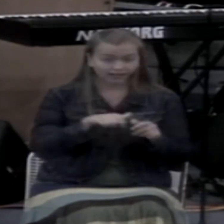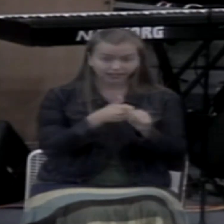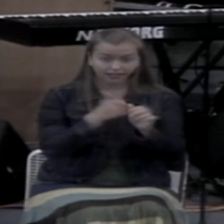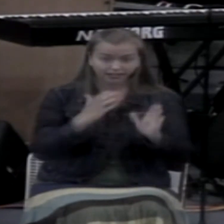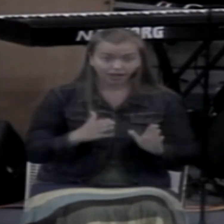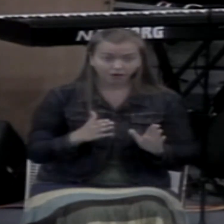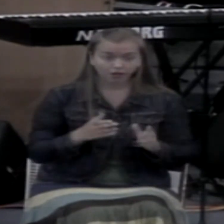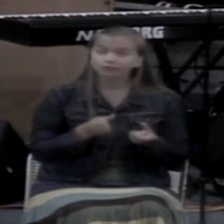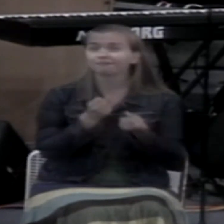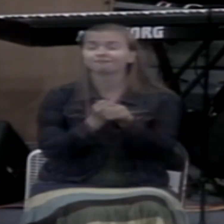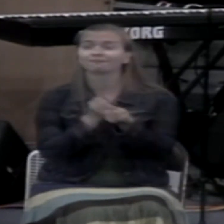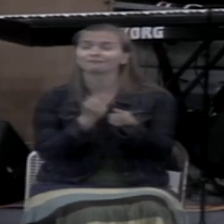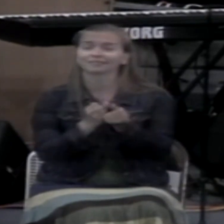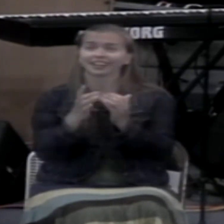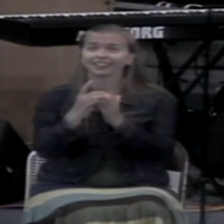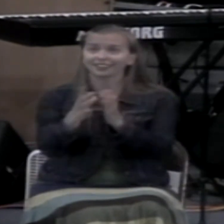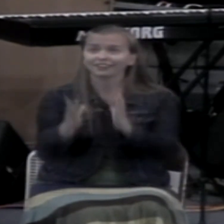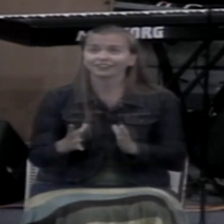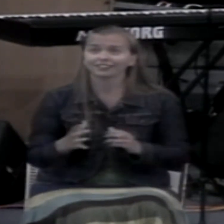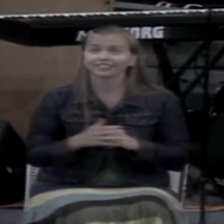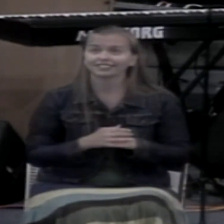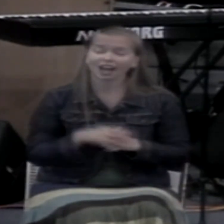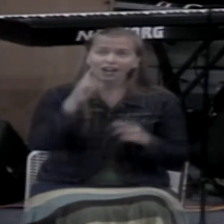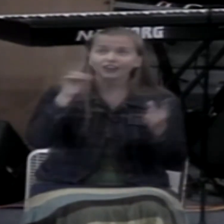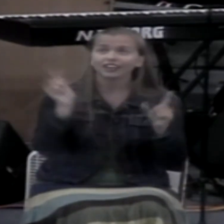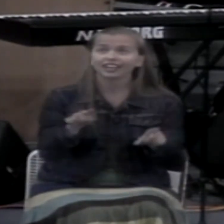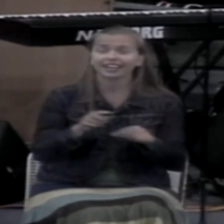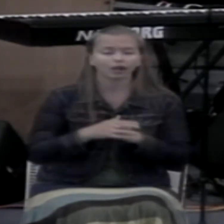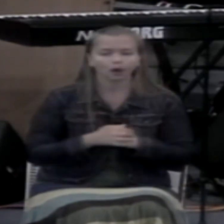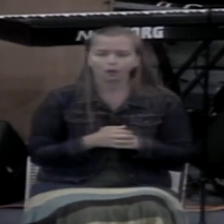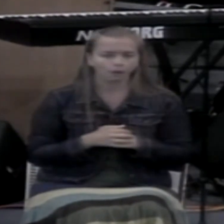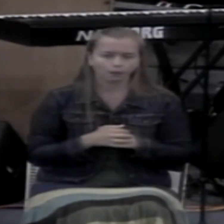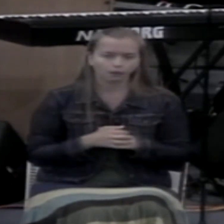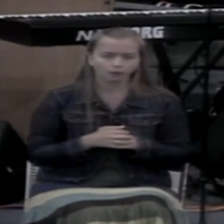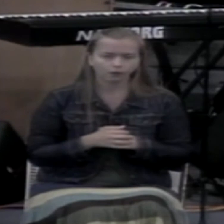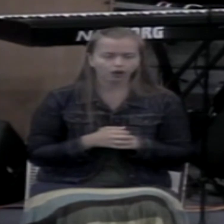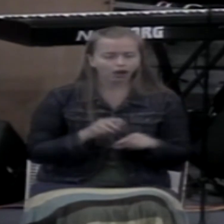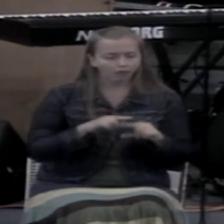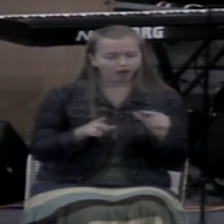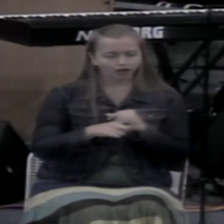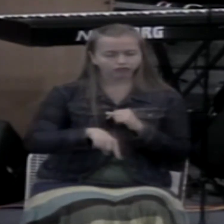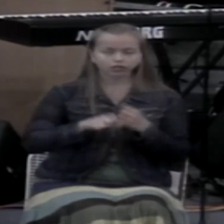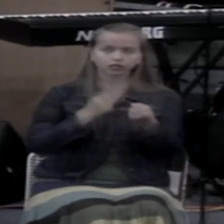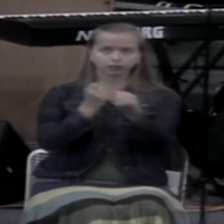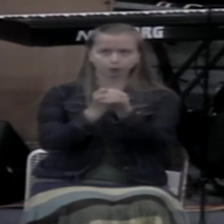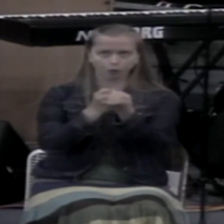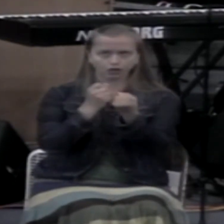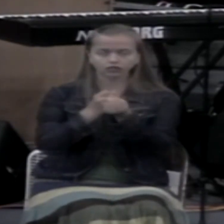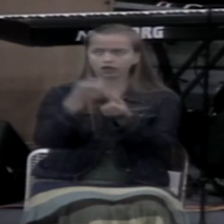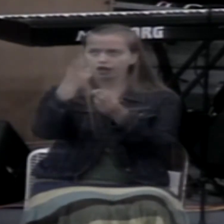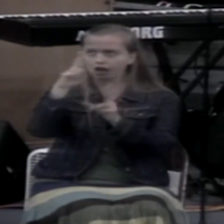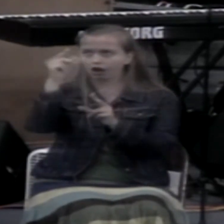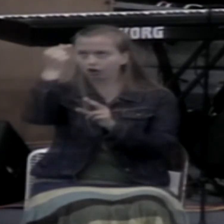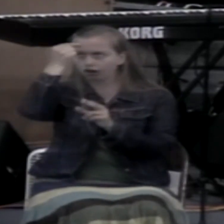just a little speck when it comes to iniquity compared to what they dealt with.